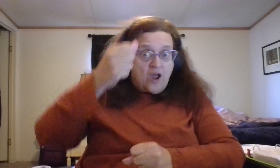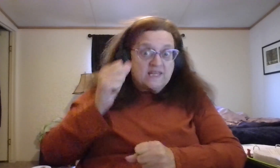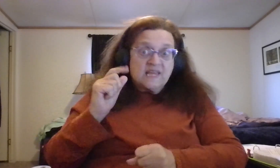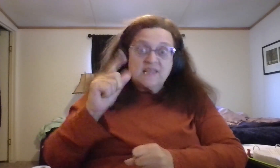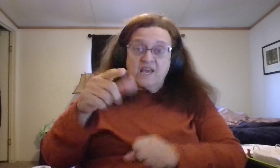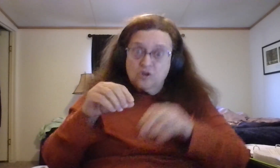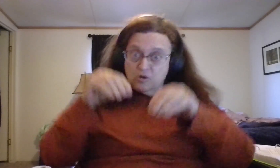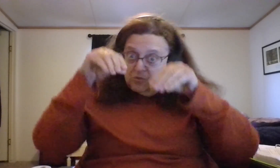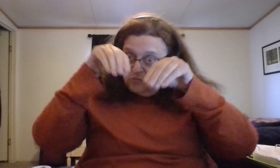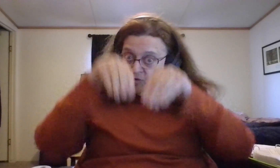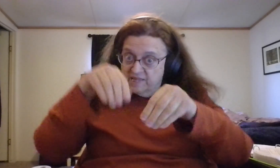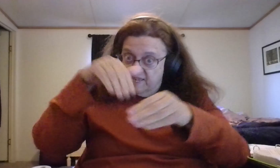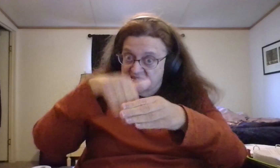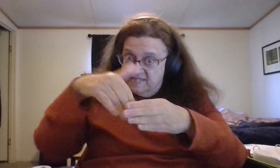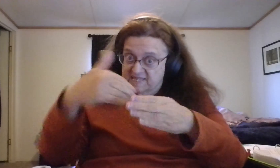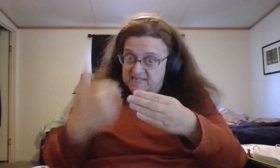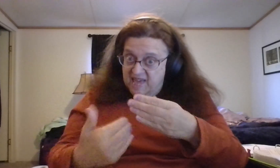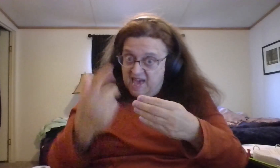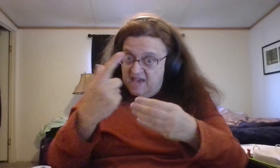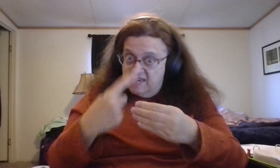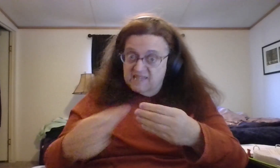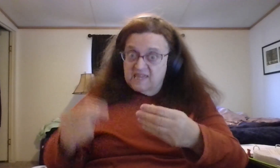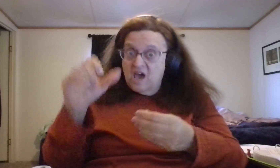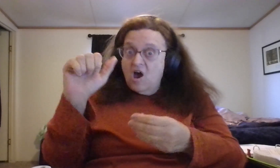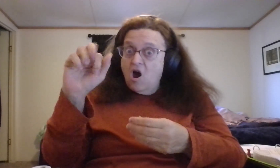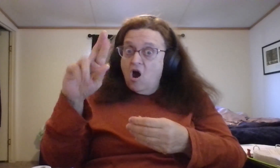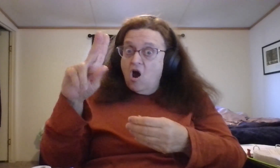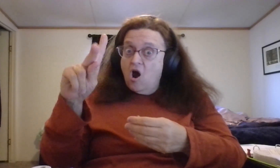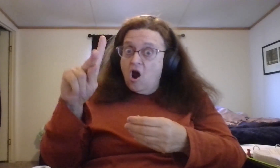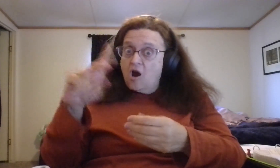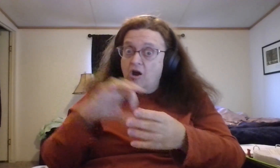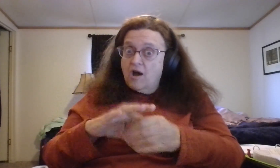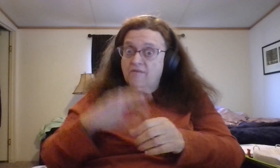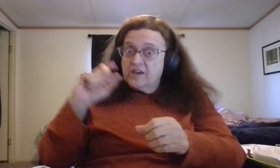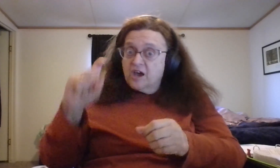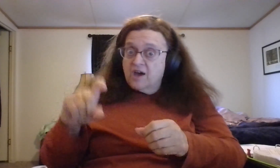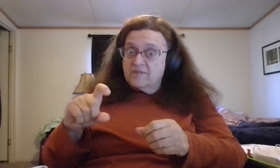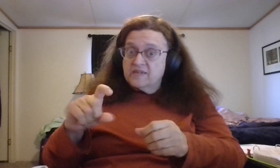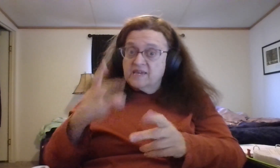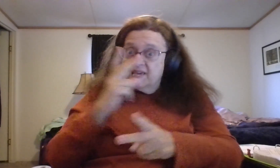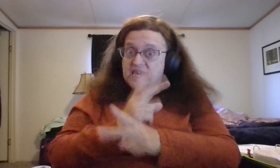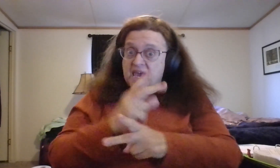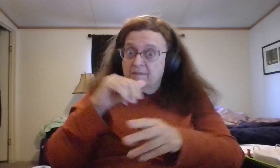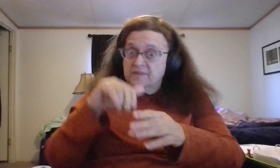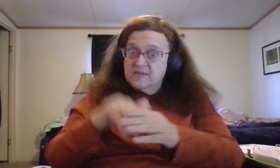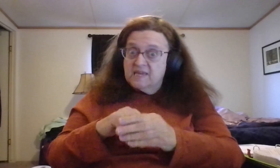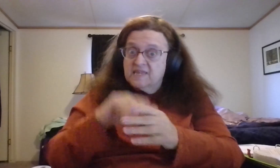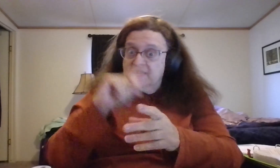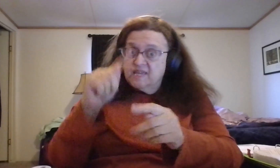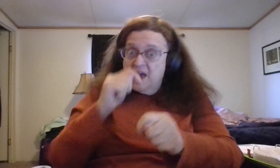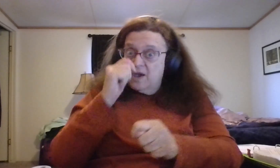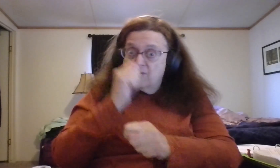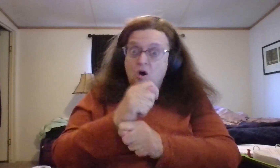inside the Ark of the Covenant, which was kept in the tabernacle Holy